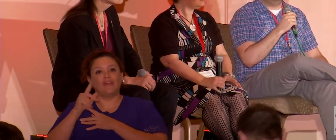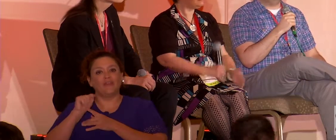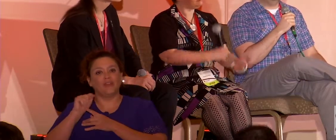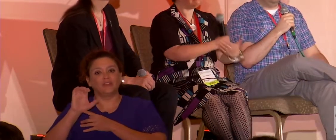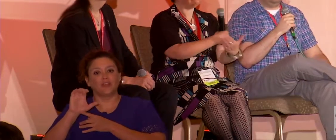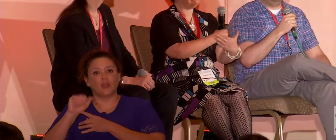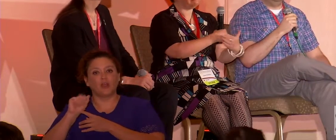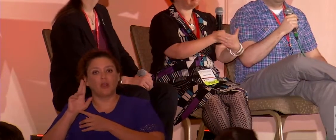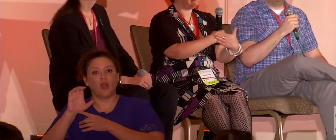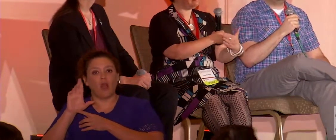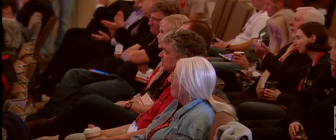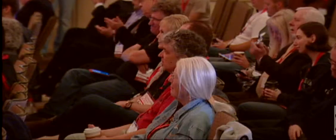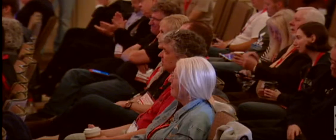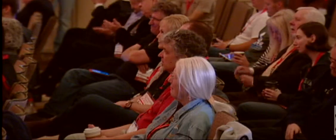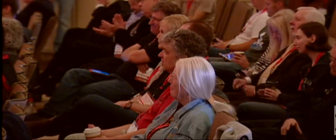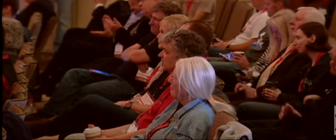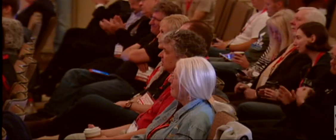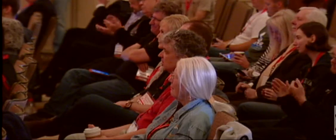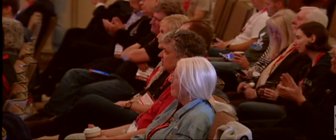years,